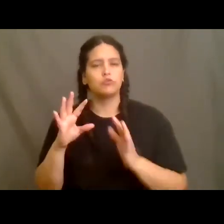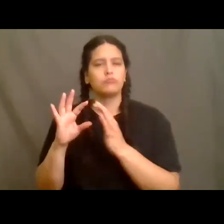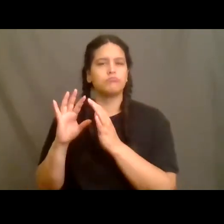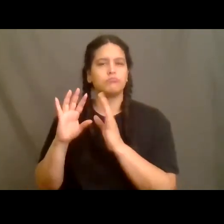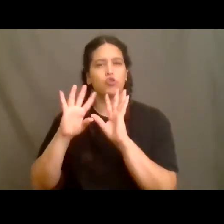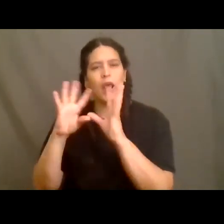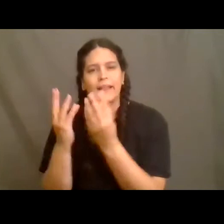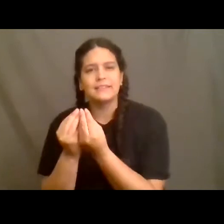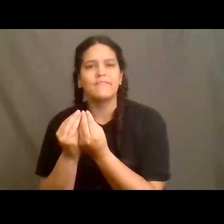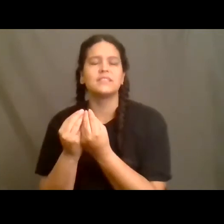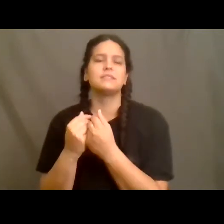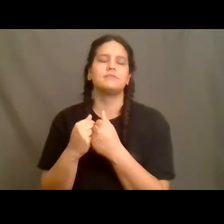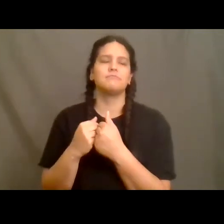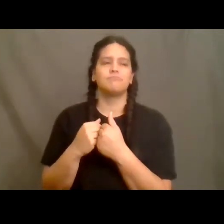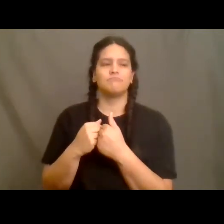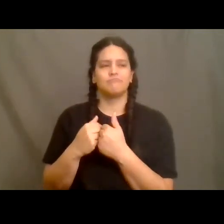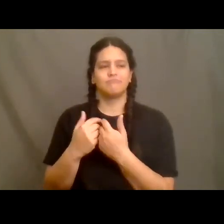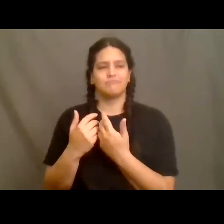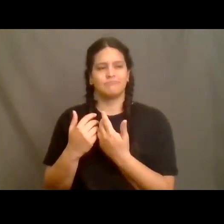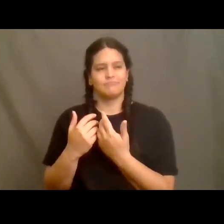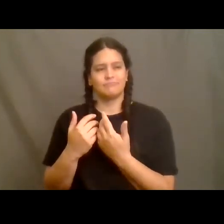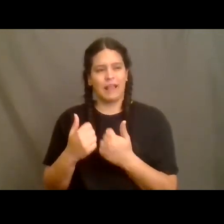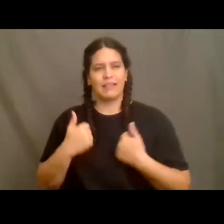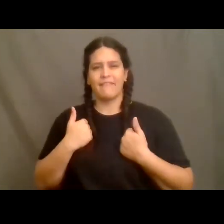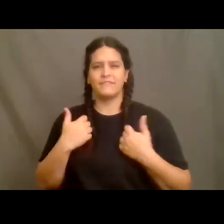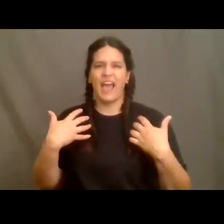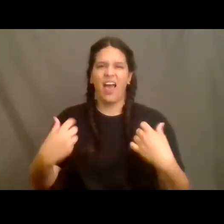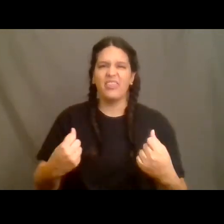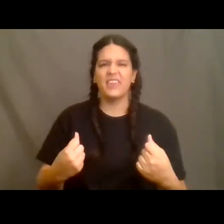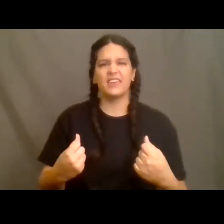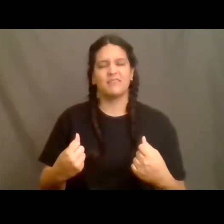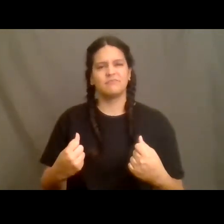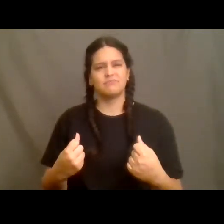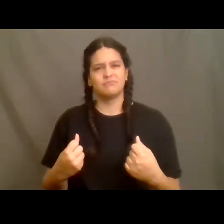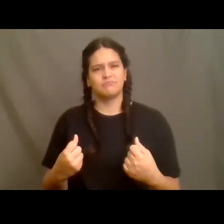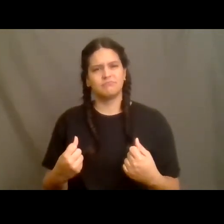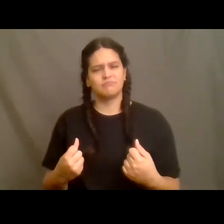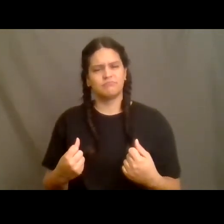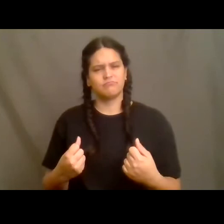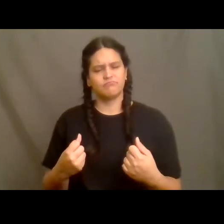healthy, dignified life. And so again,